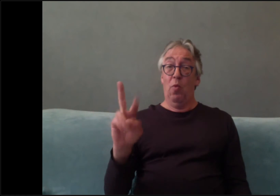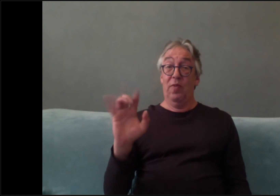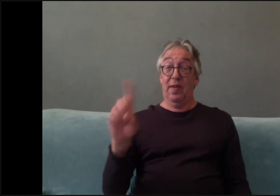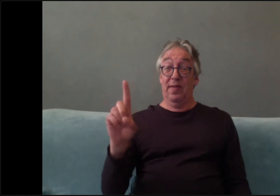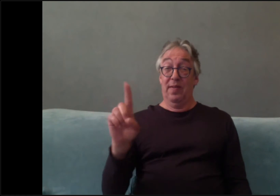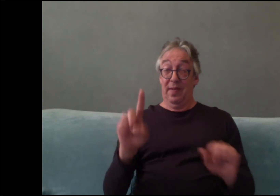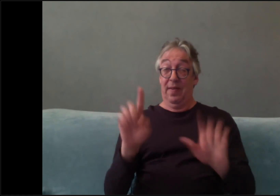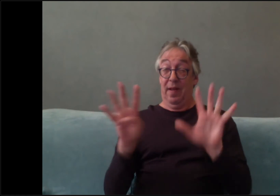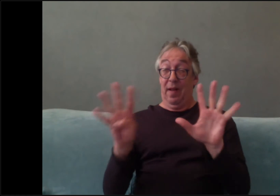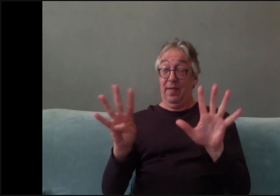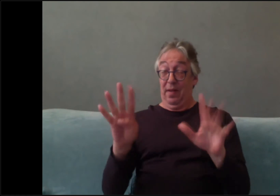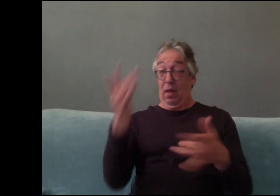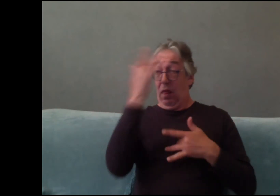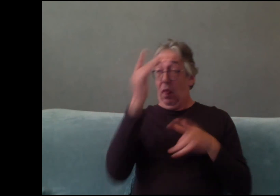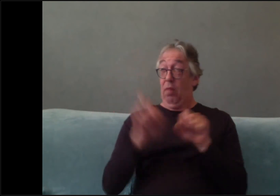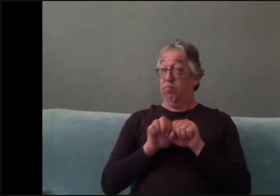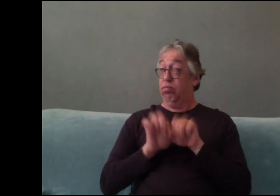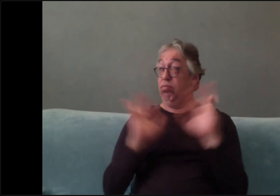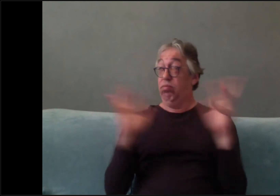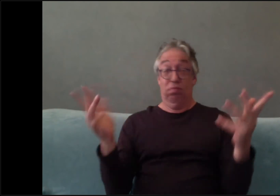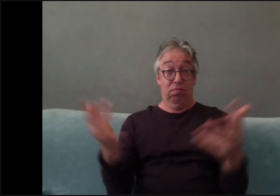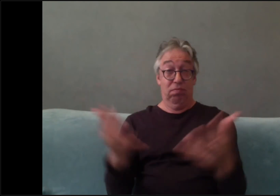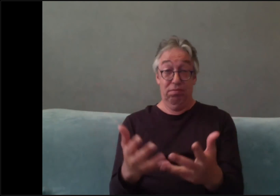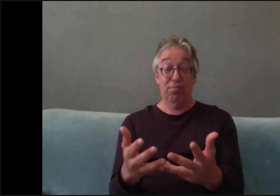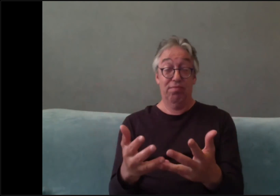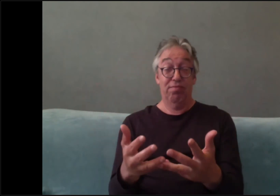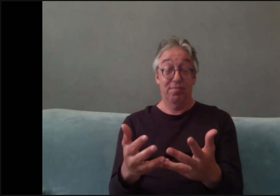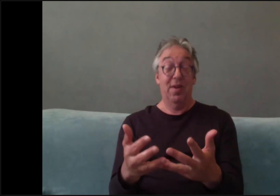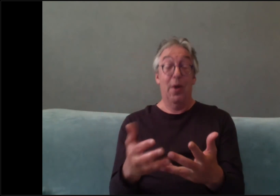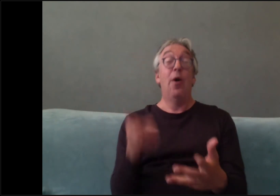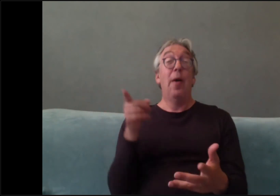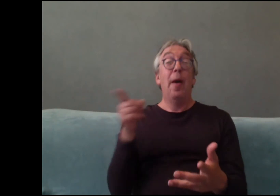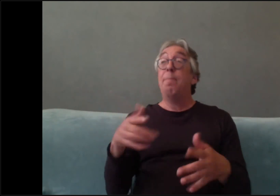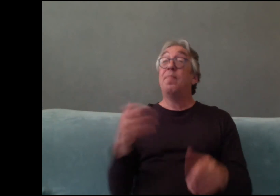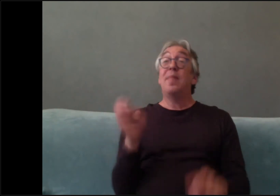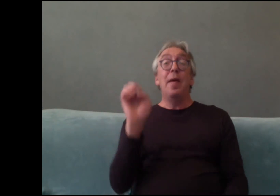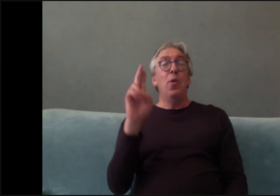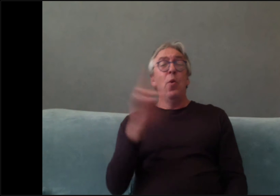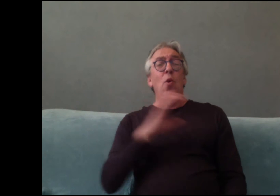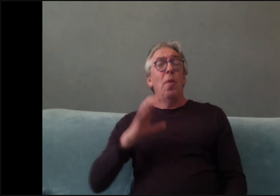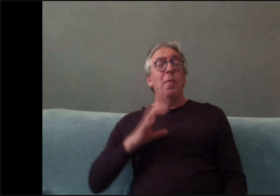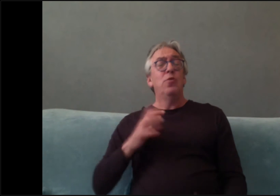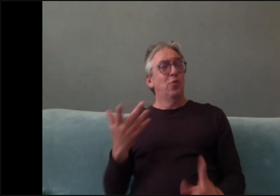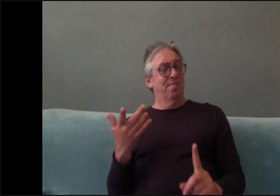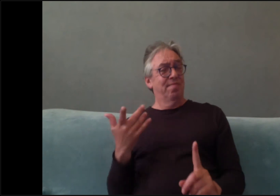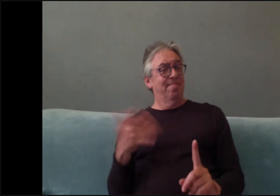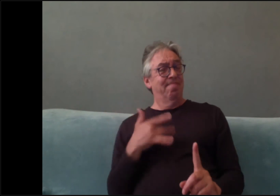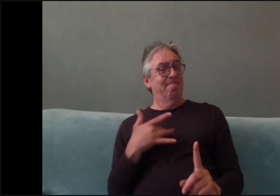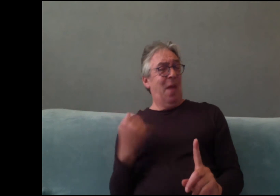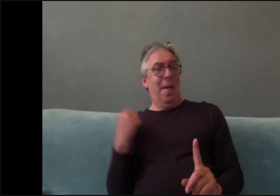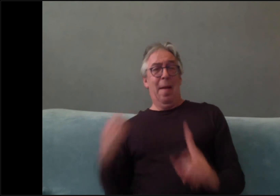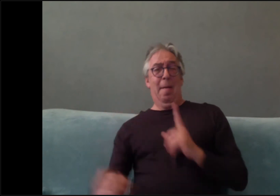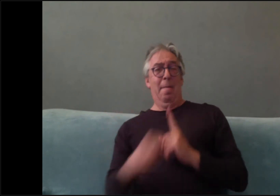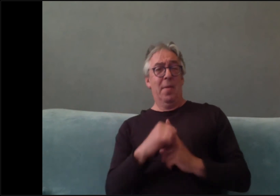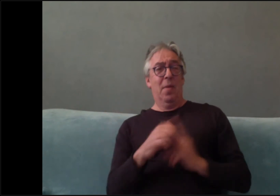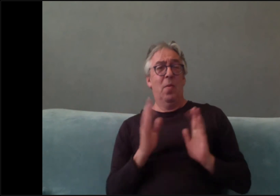Vera Hinterdorfer, who's the Vice President of the European Anti-Poverty Network. She will talk a little bit about how the